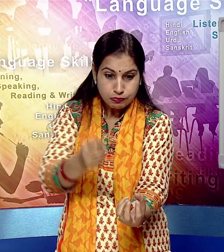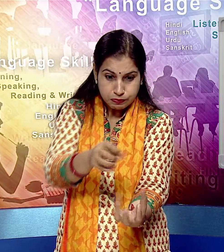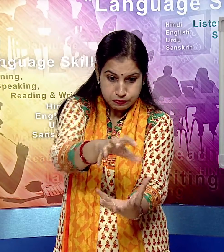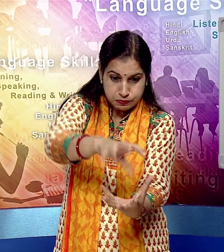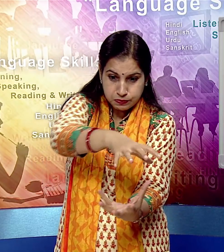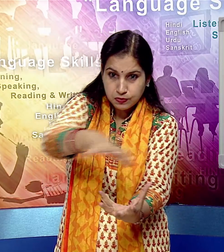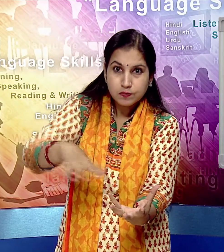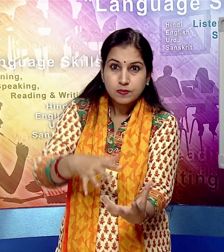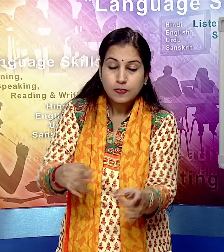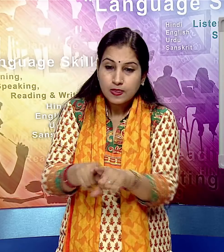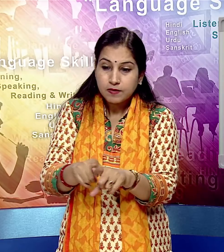more indirect heat.